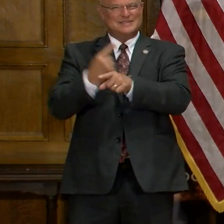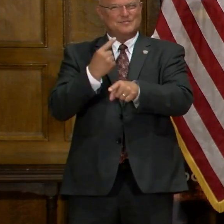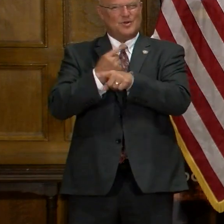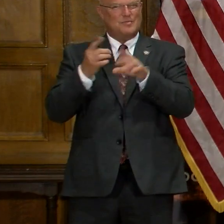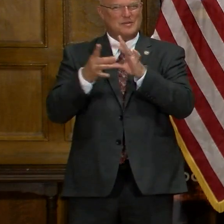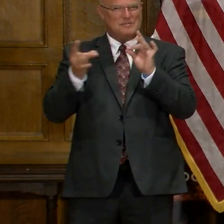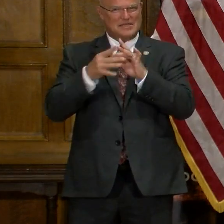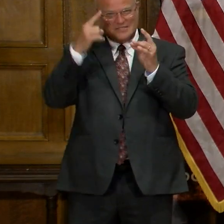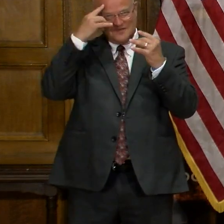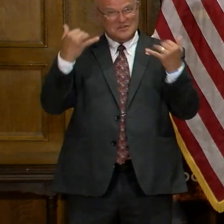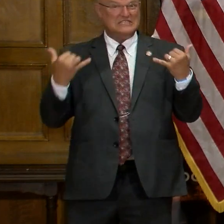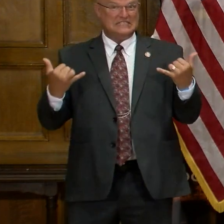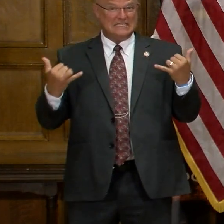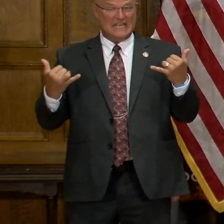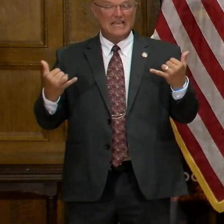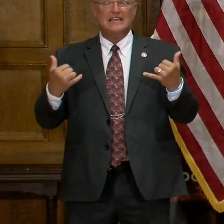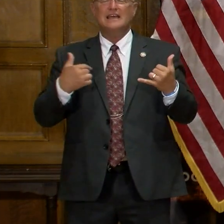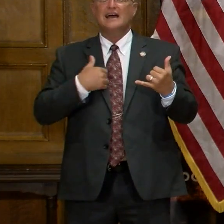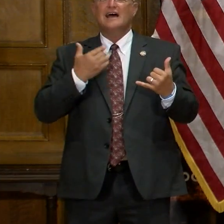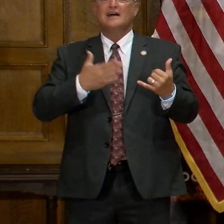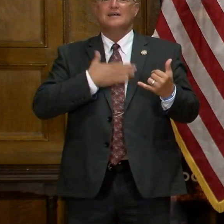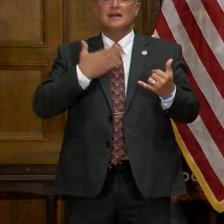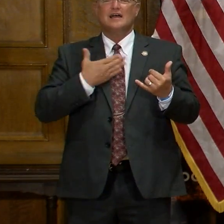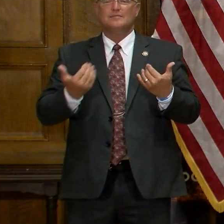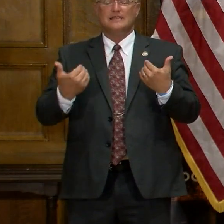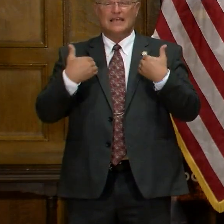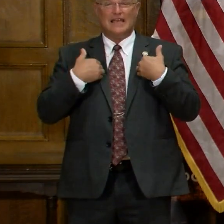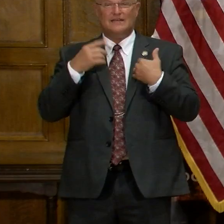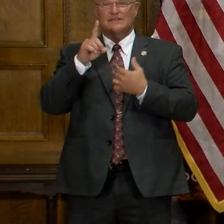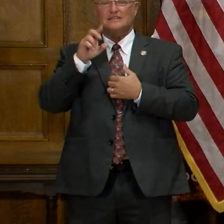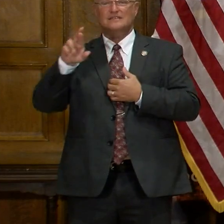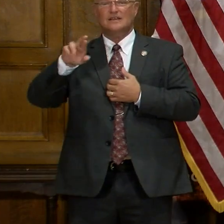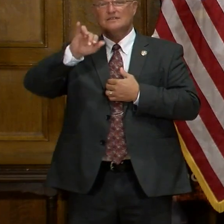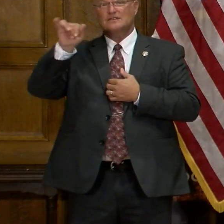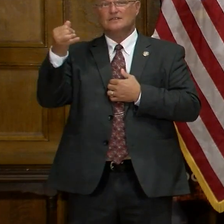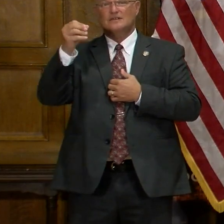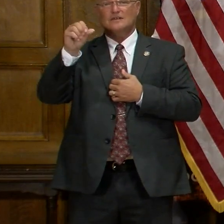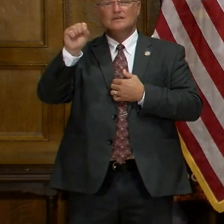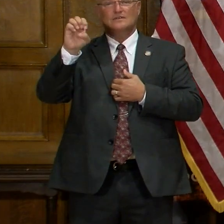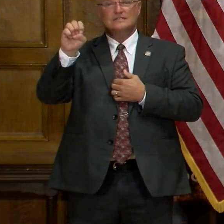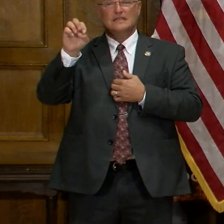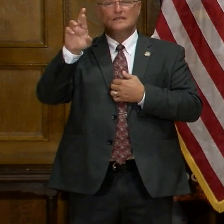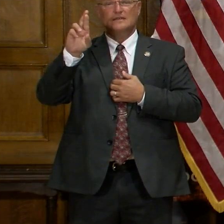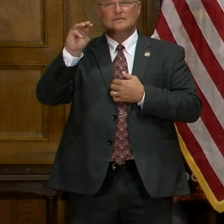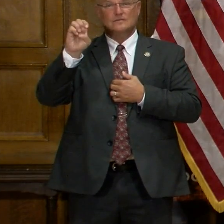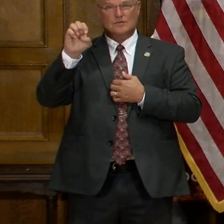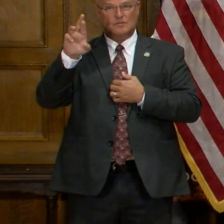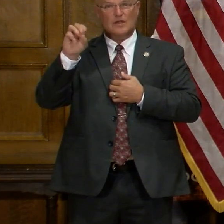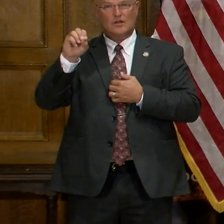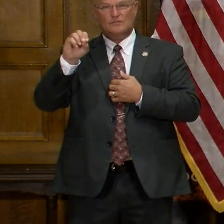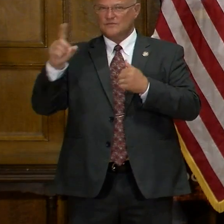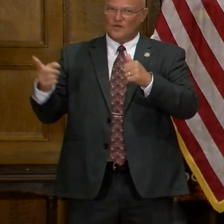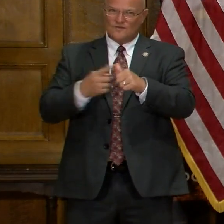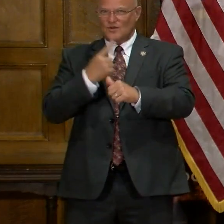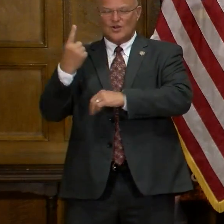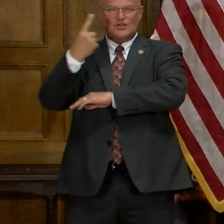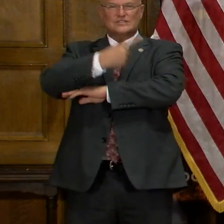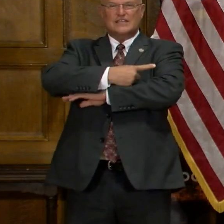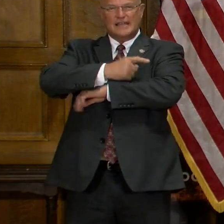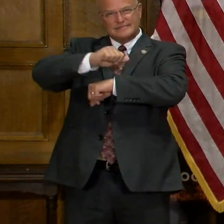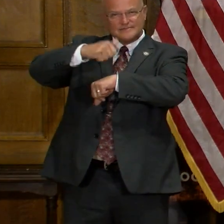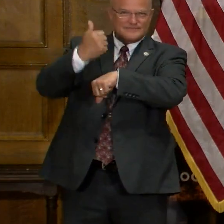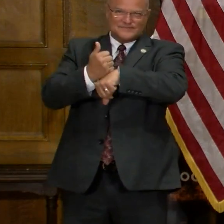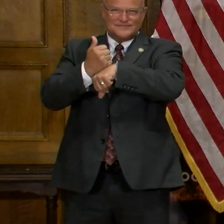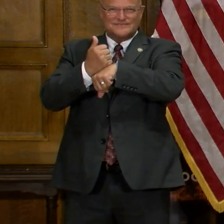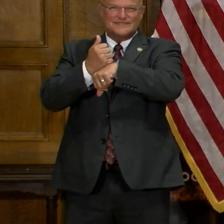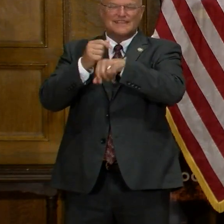appropriate message for today. I'm pleased to be joined by Dr. Jose Romero, his first day in the